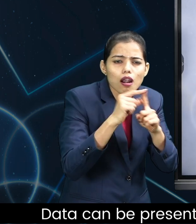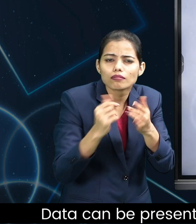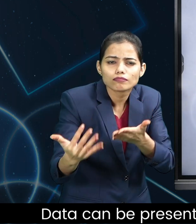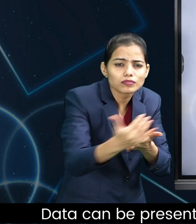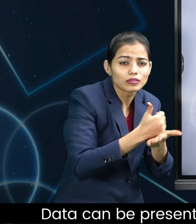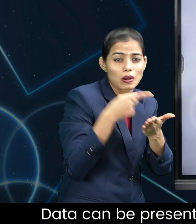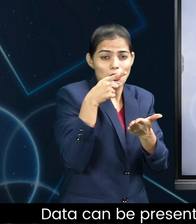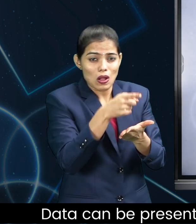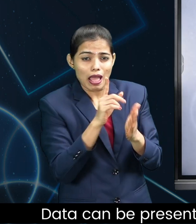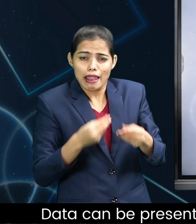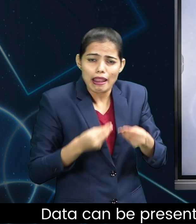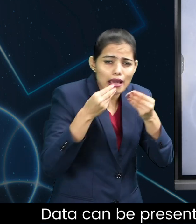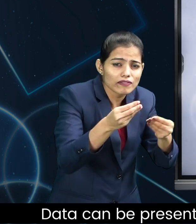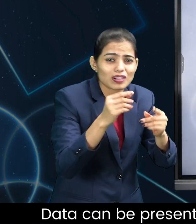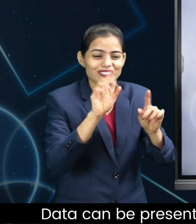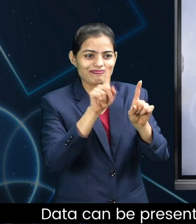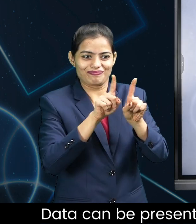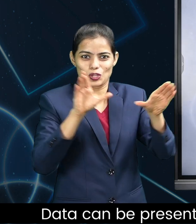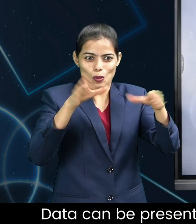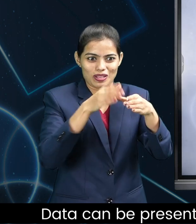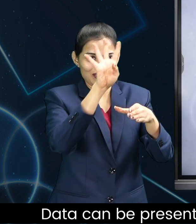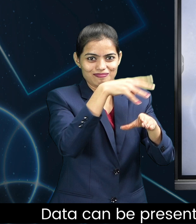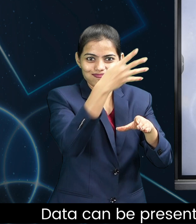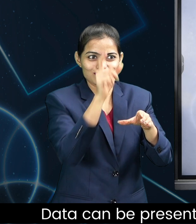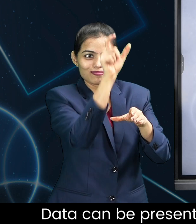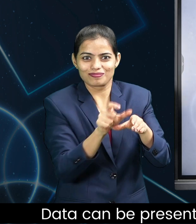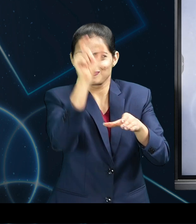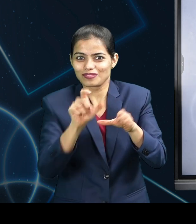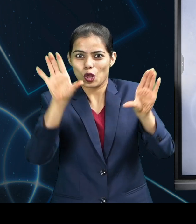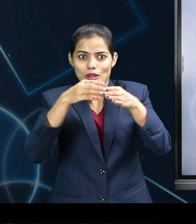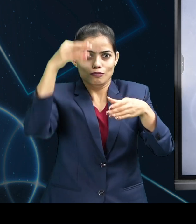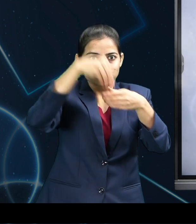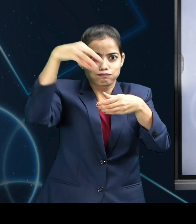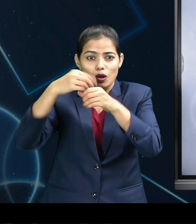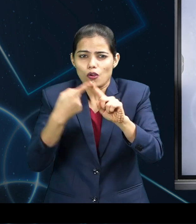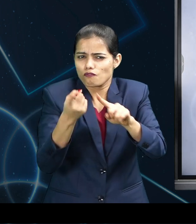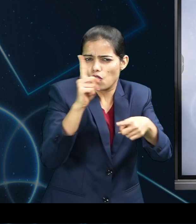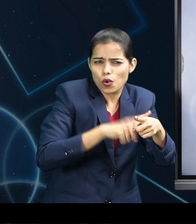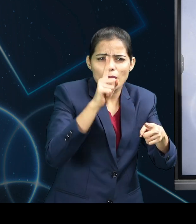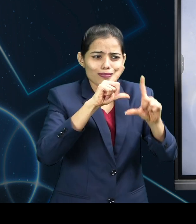Data can be presented in tabular forms or graphical representation such as chart and graphs.